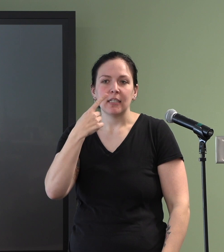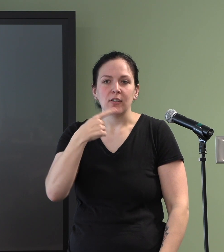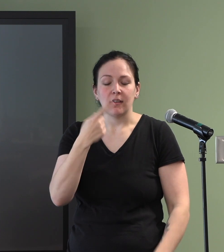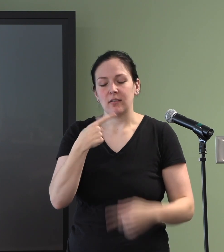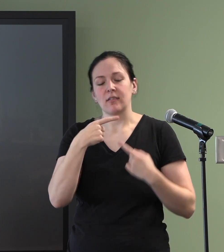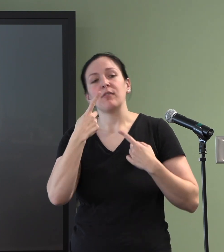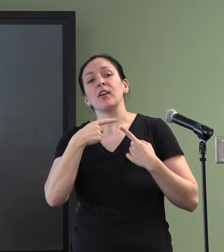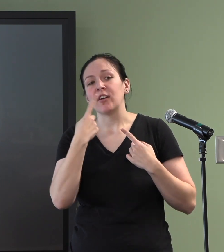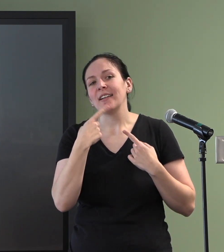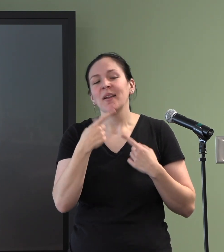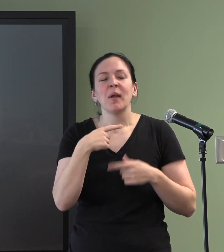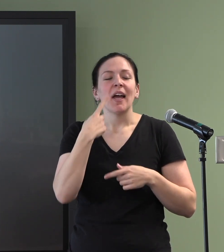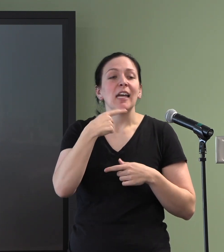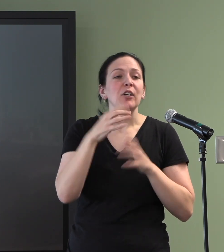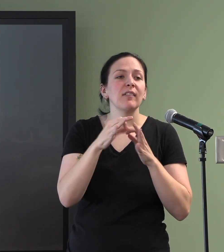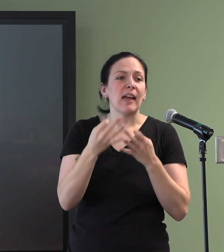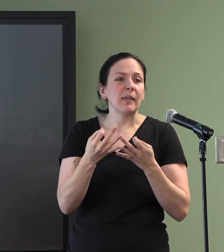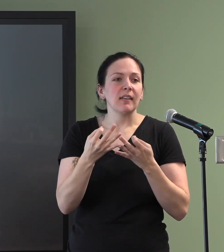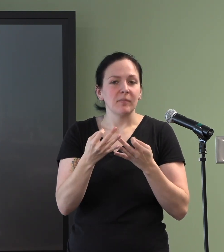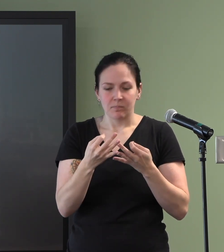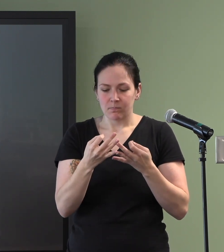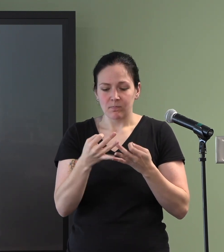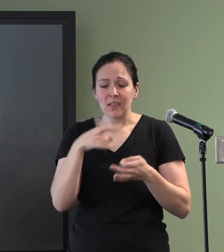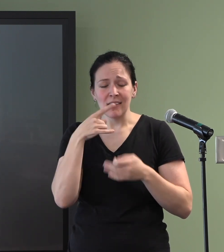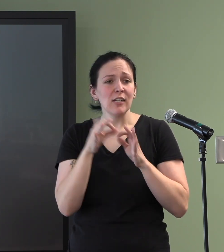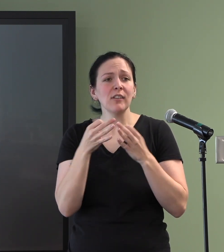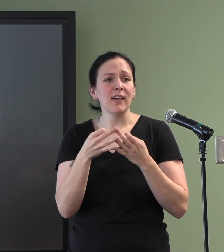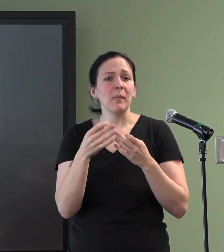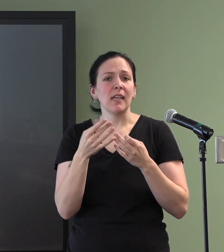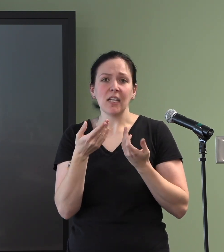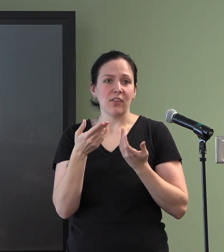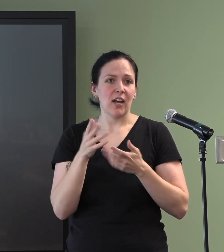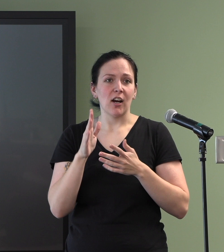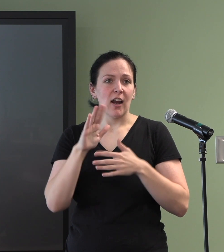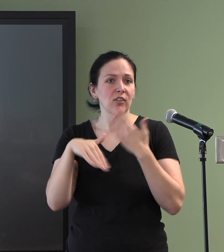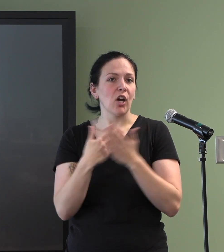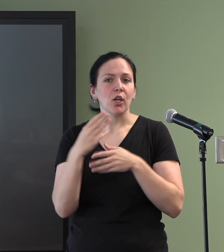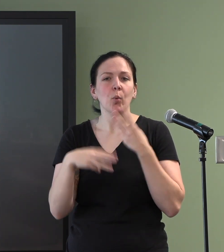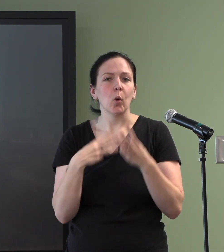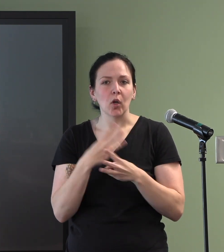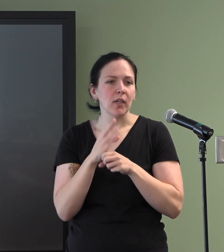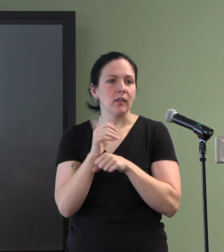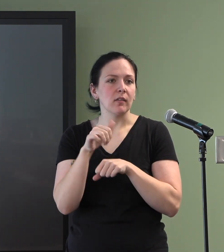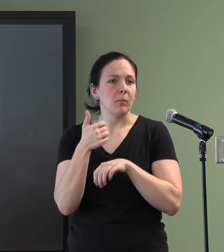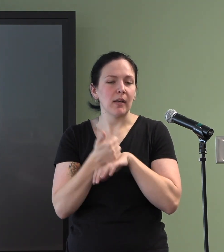hearing, and this is aside for hearing, a hearing family. The hearing family, their entire world is based